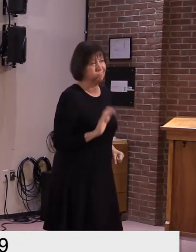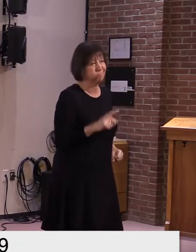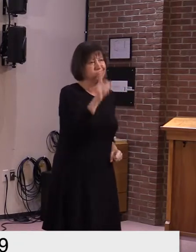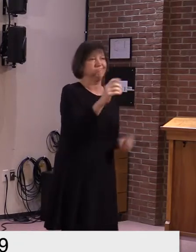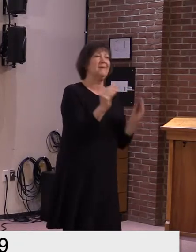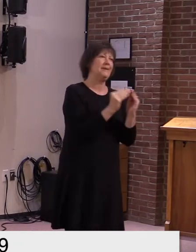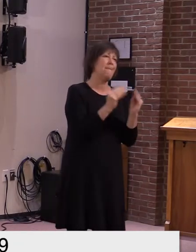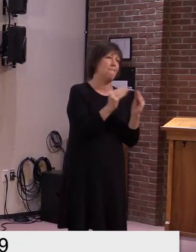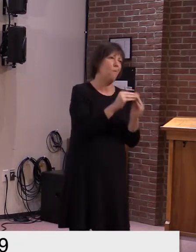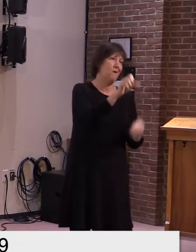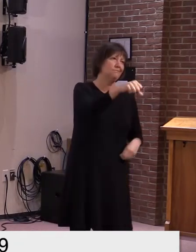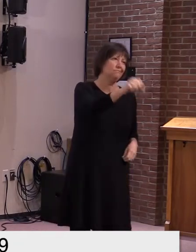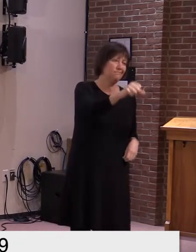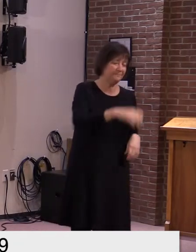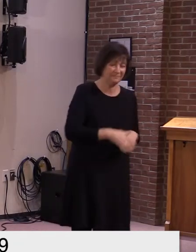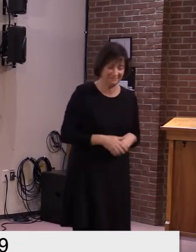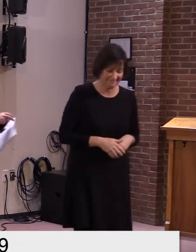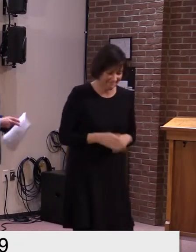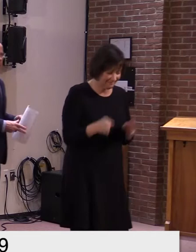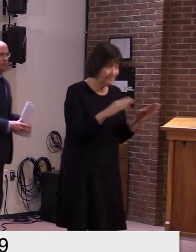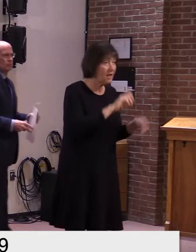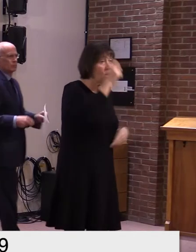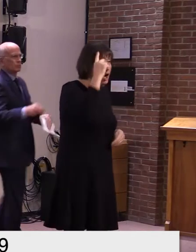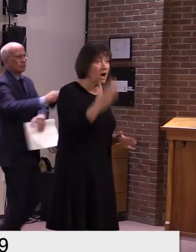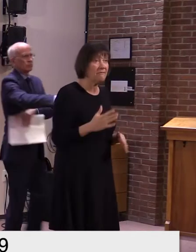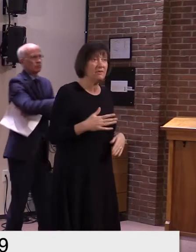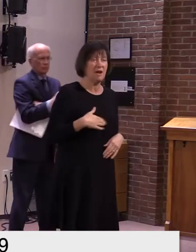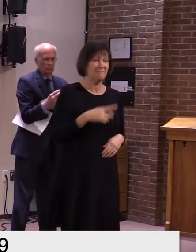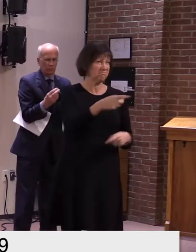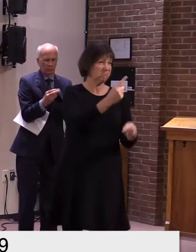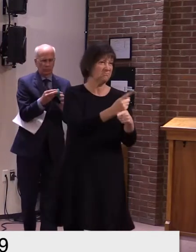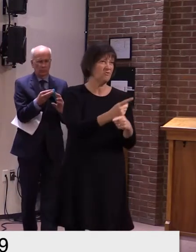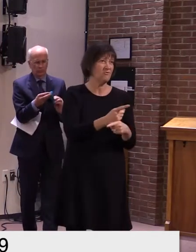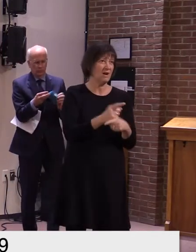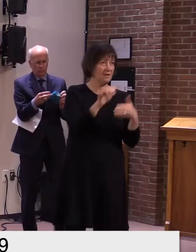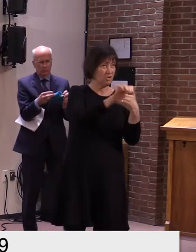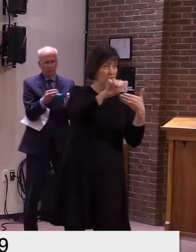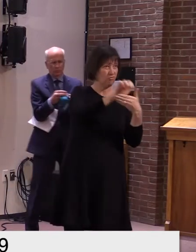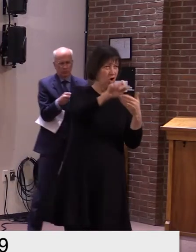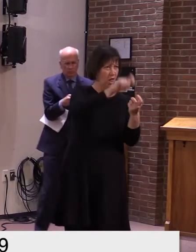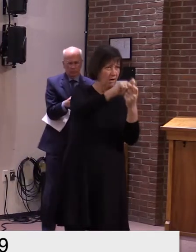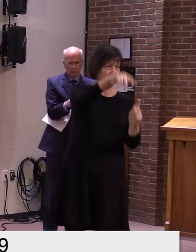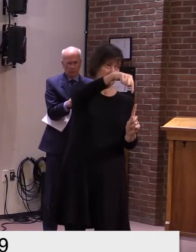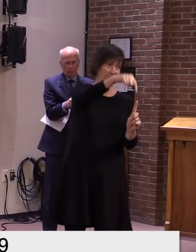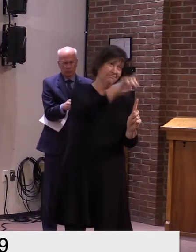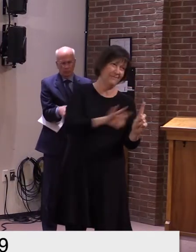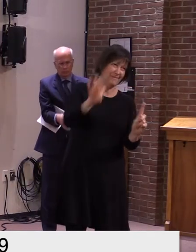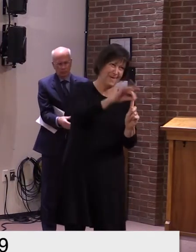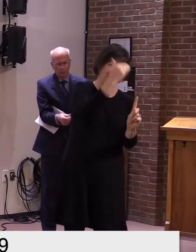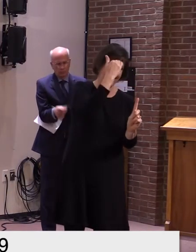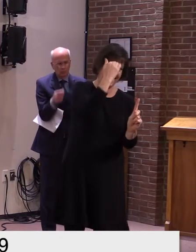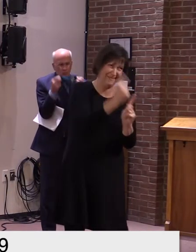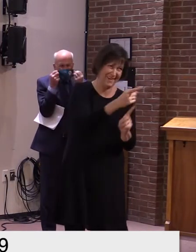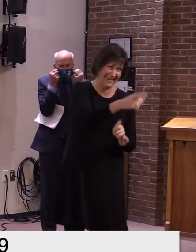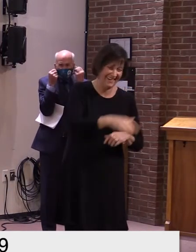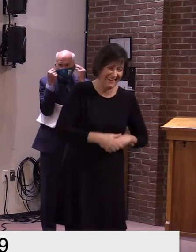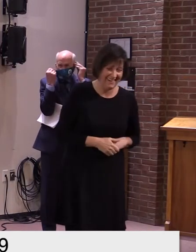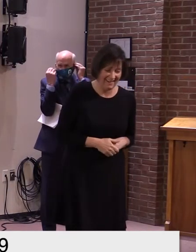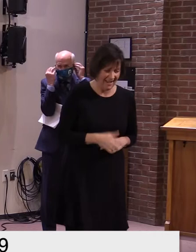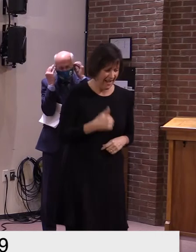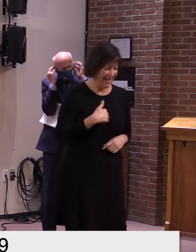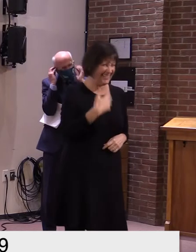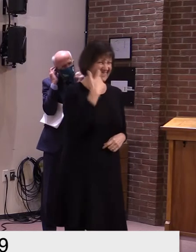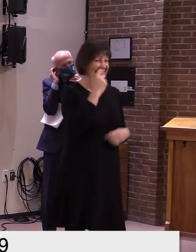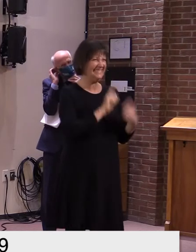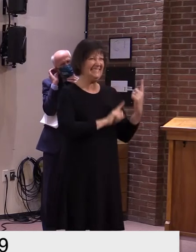Yeah, Kelvin, you know, the details do matter. And I was speaking with first Senator